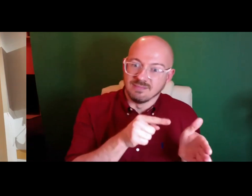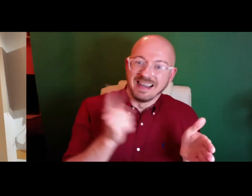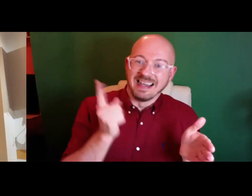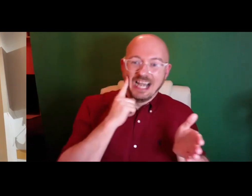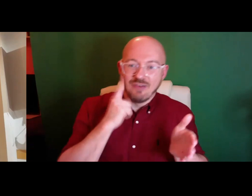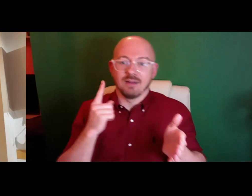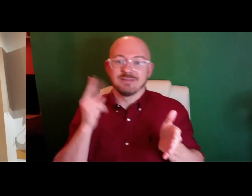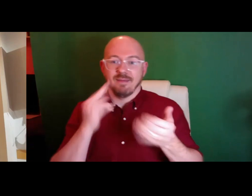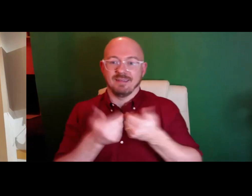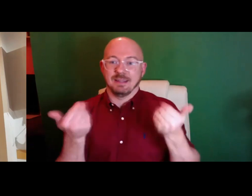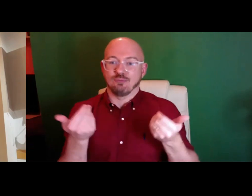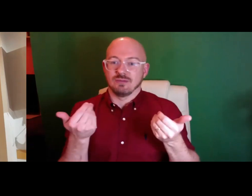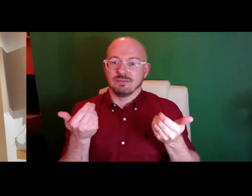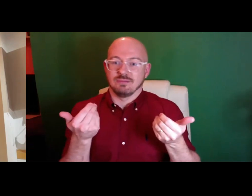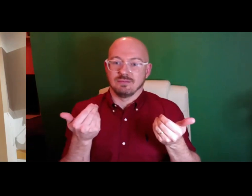acquisition.